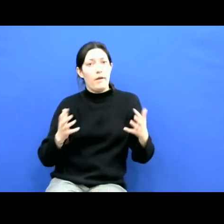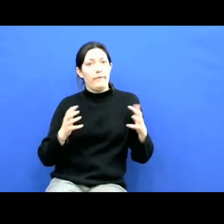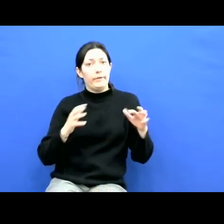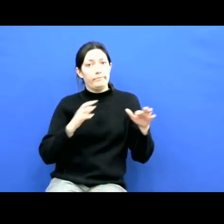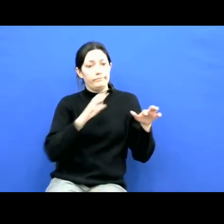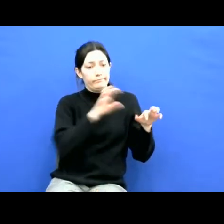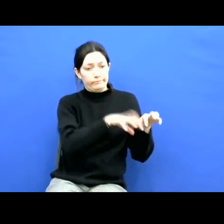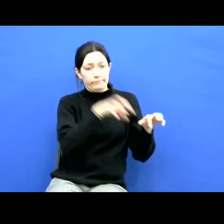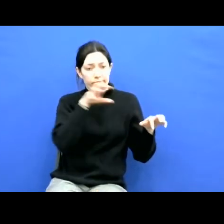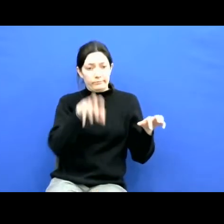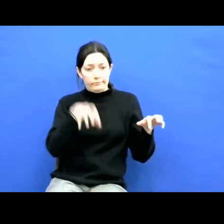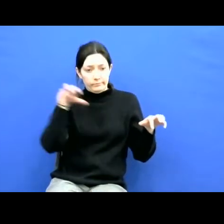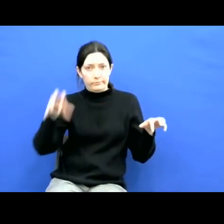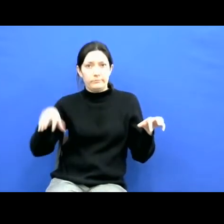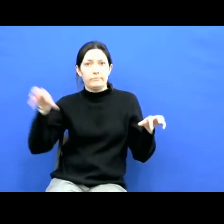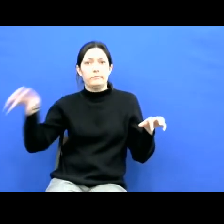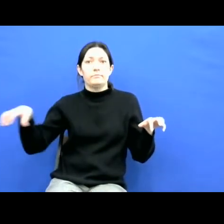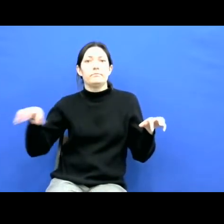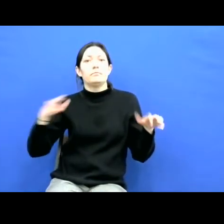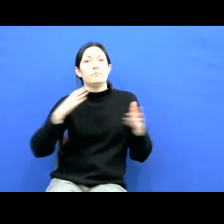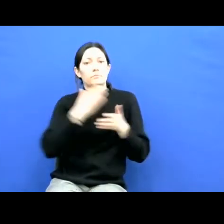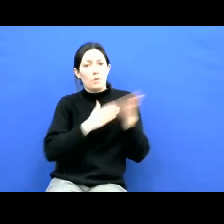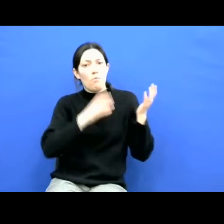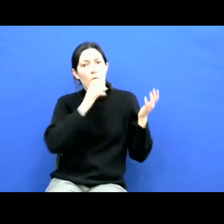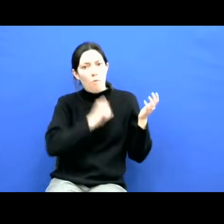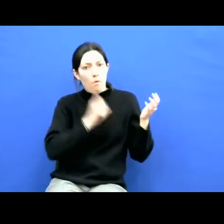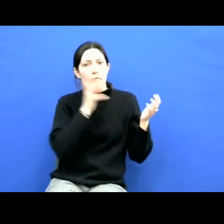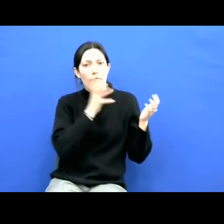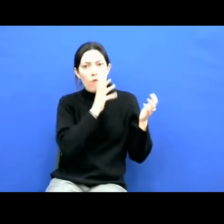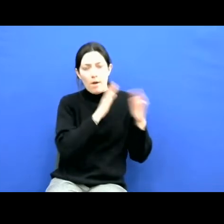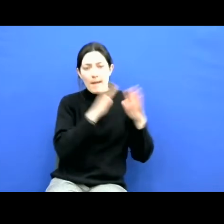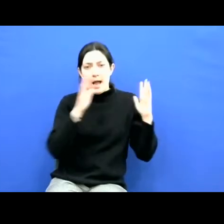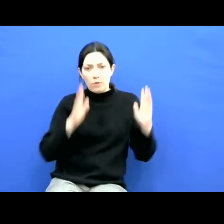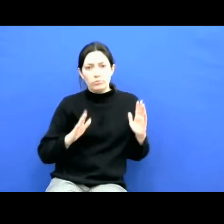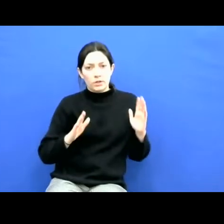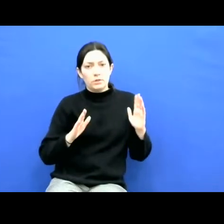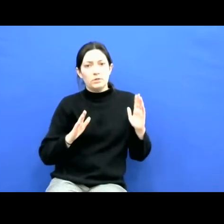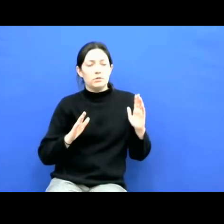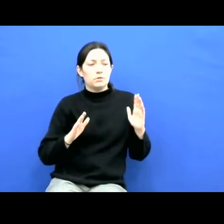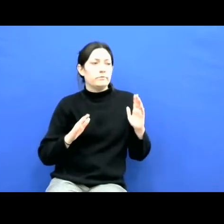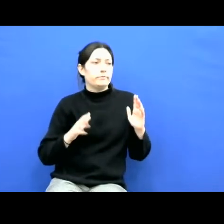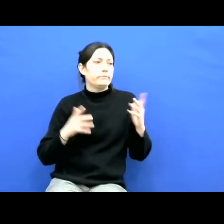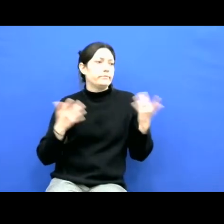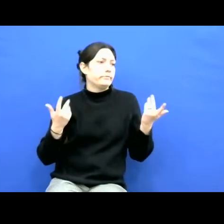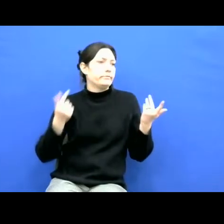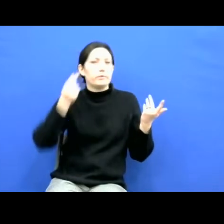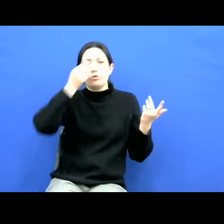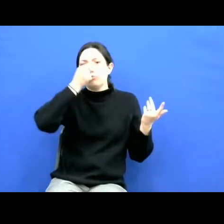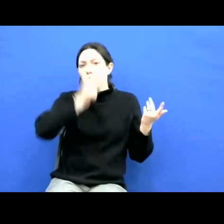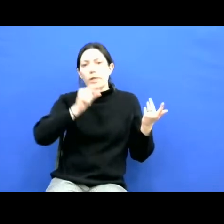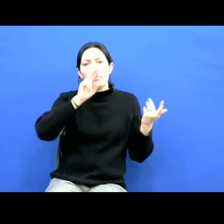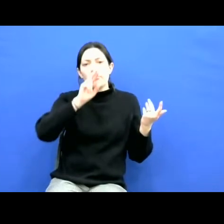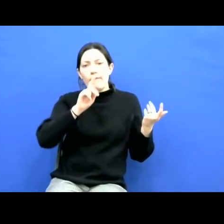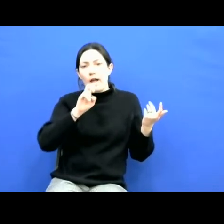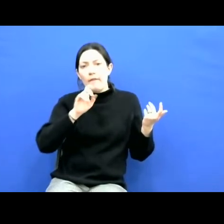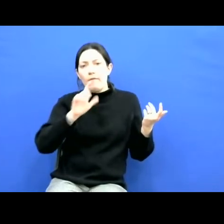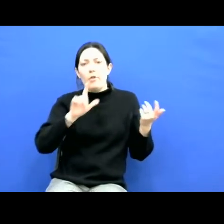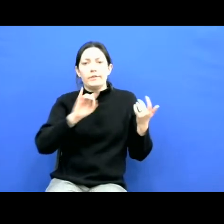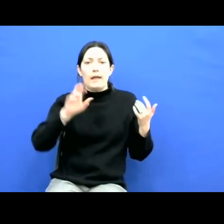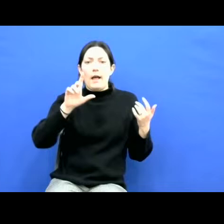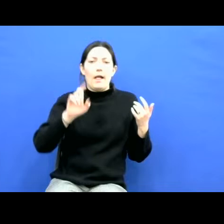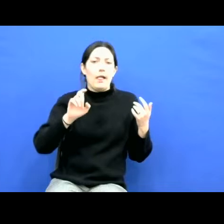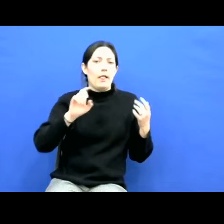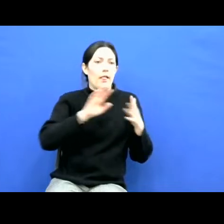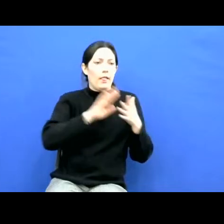There are some, you know, if you look at some of the old farmhouses, there were Greek revival, there were, you know, but you still look at them and you